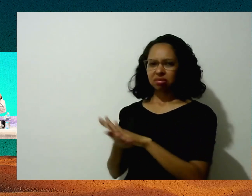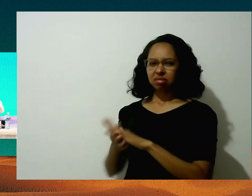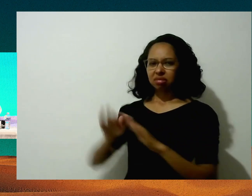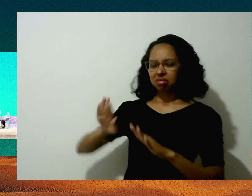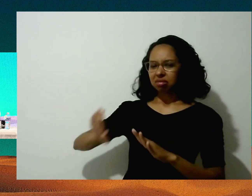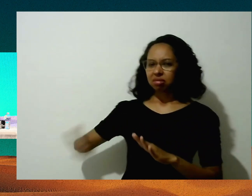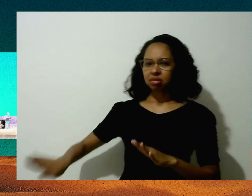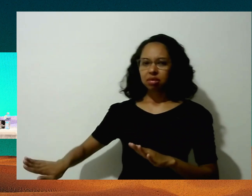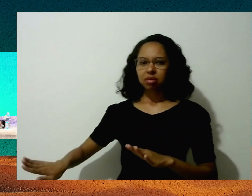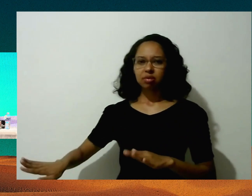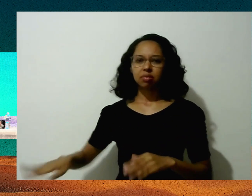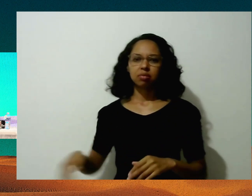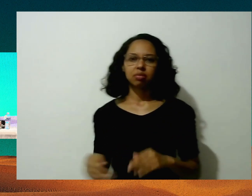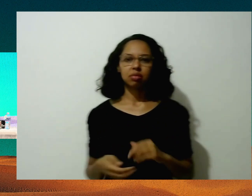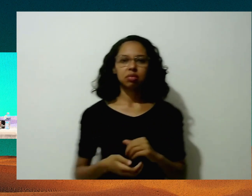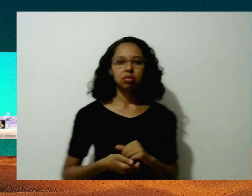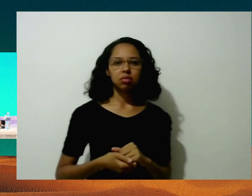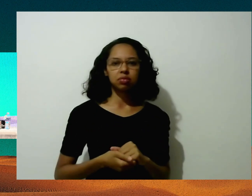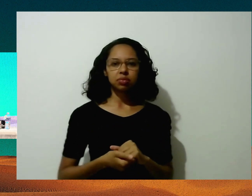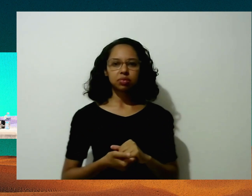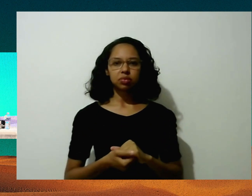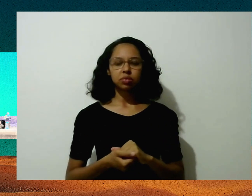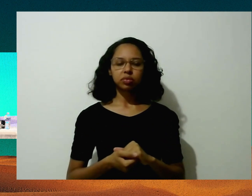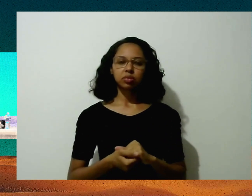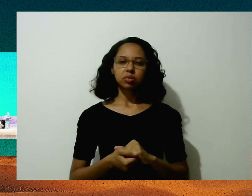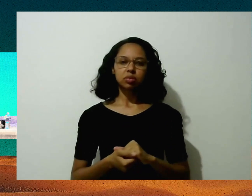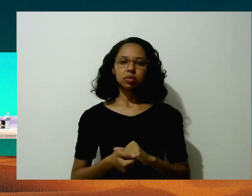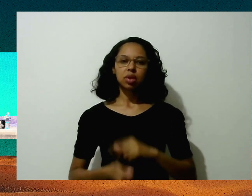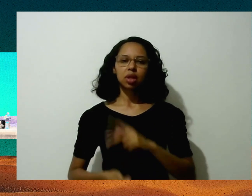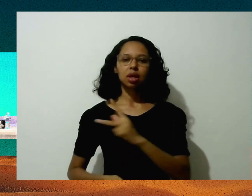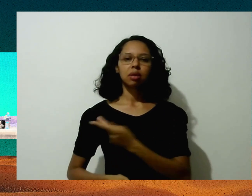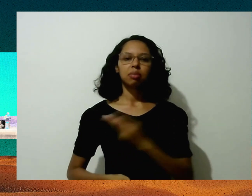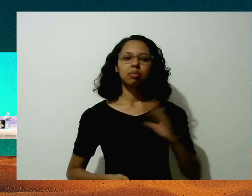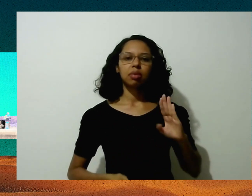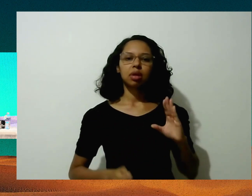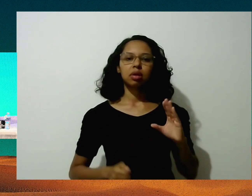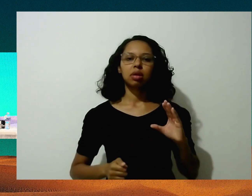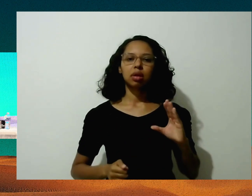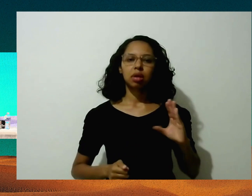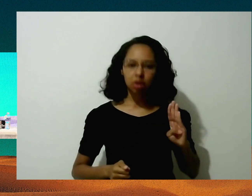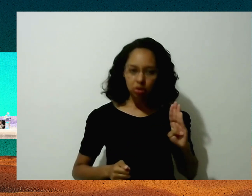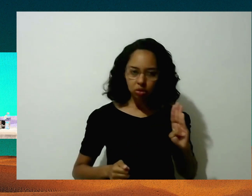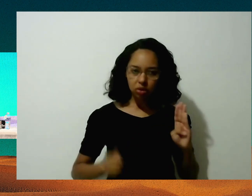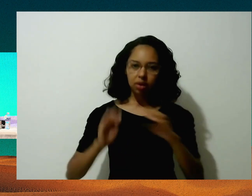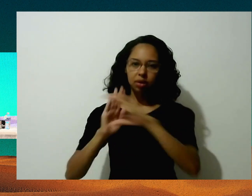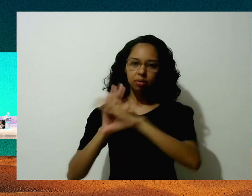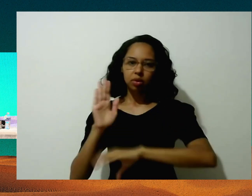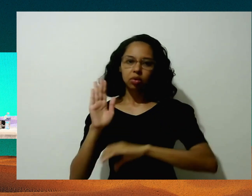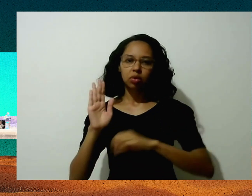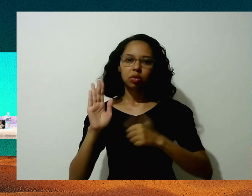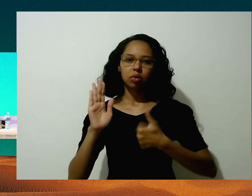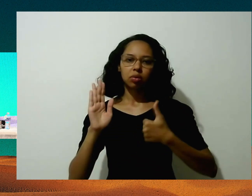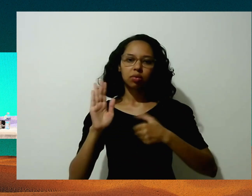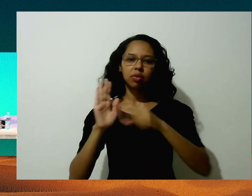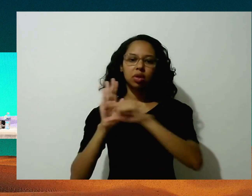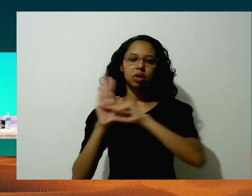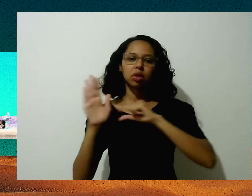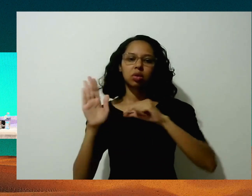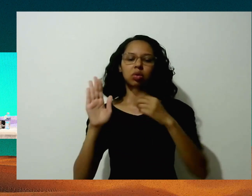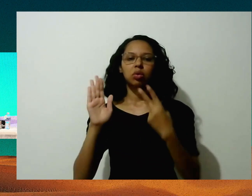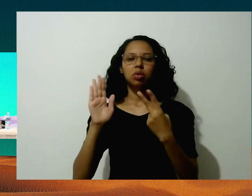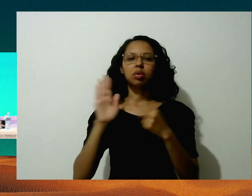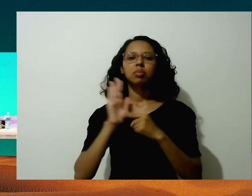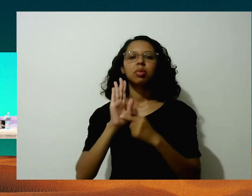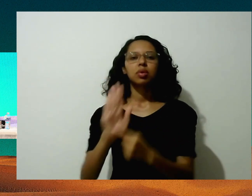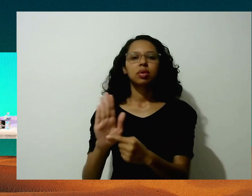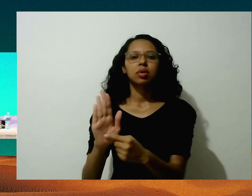would understand man. Hebreus capítulo 1, versículo 2. Hebrews chapter 1, verse 2. Nestes últimos dias nos falou